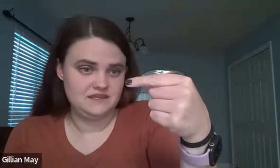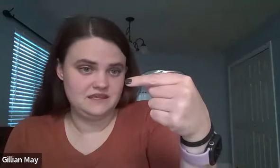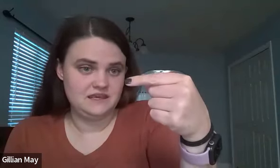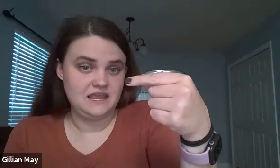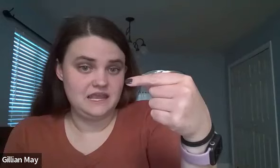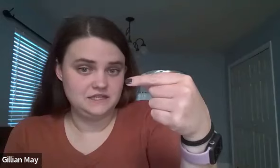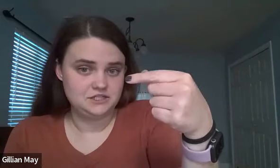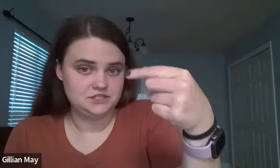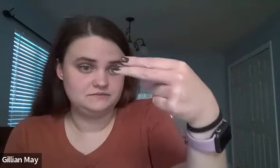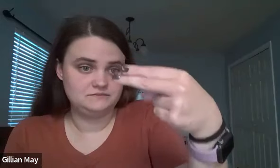then H,